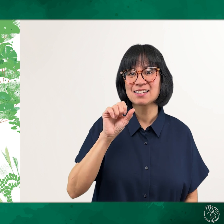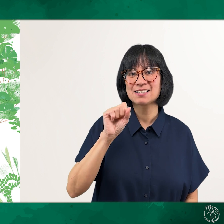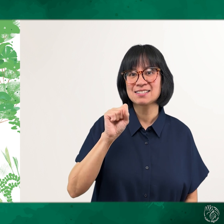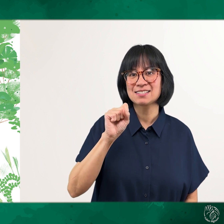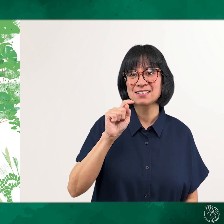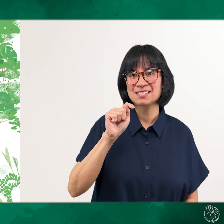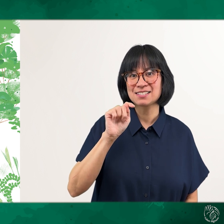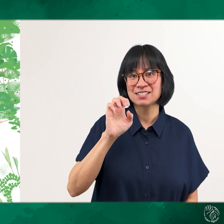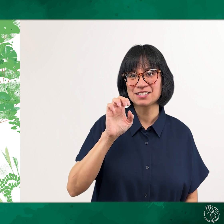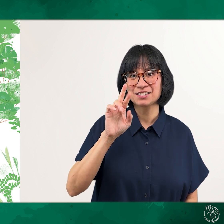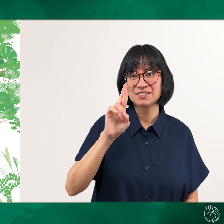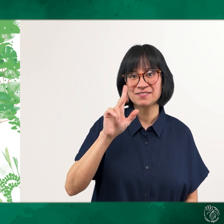Sterling